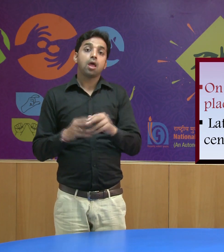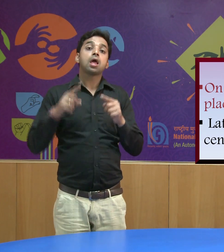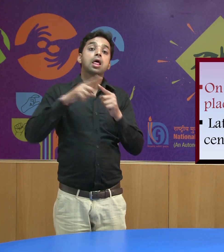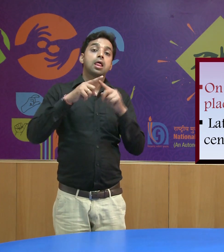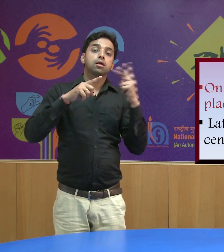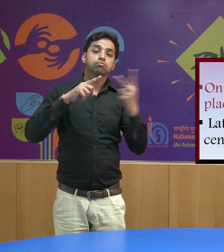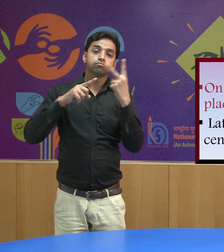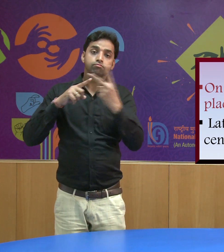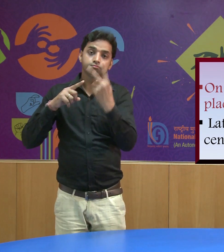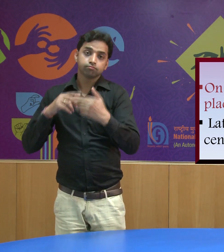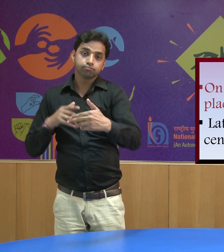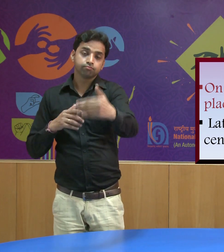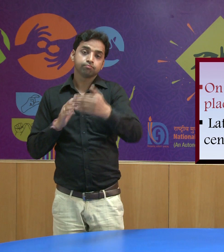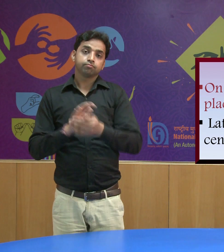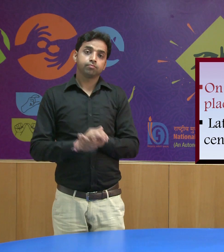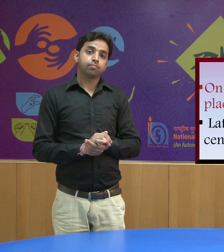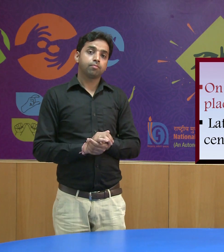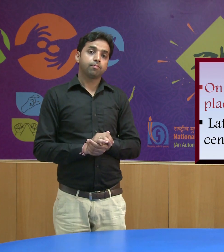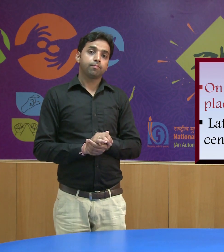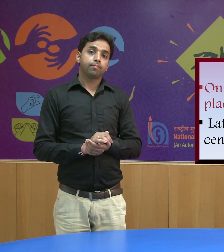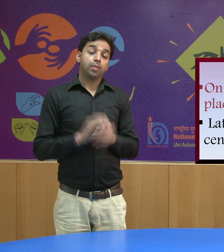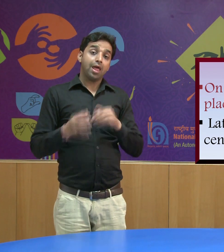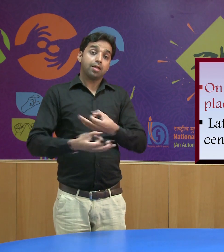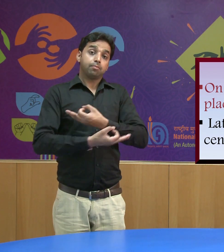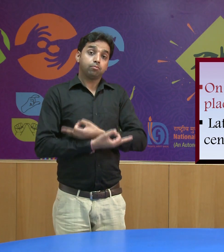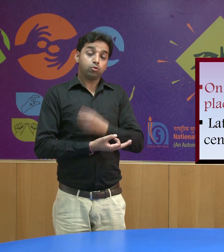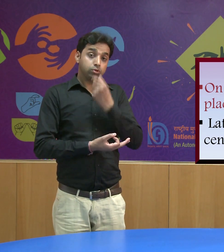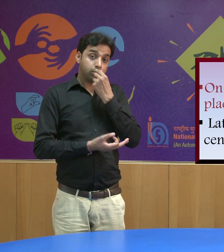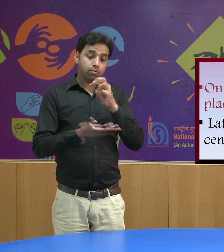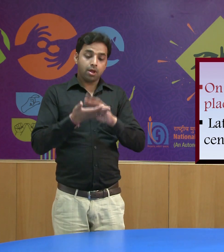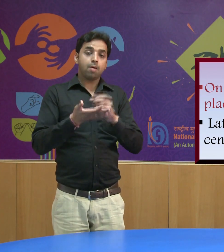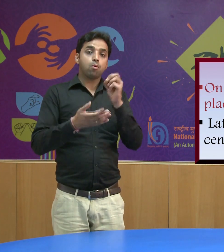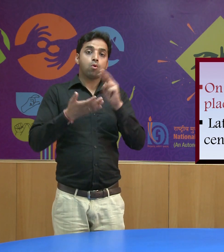travelers, and Buddhist monks.